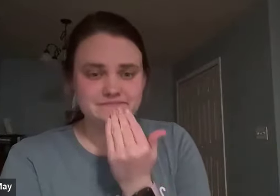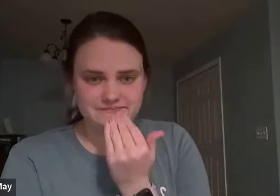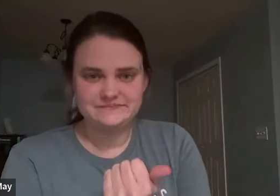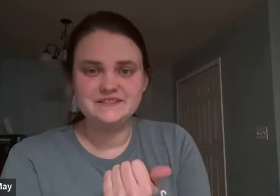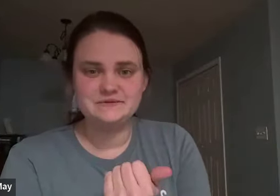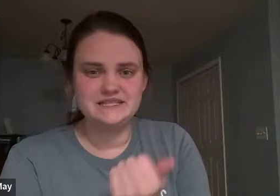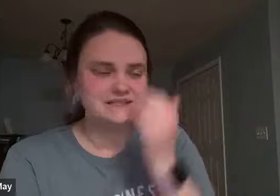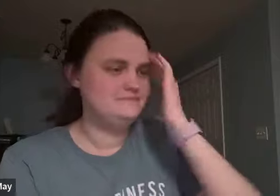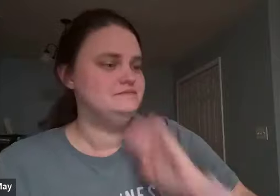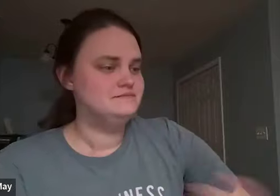sweet.